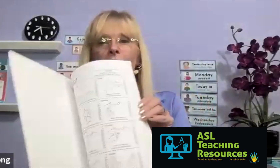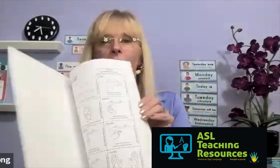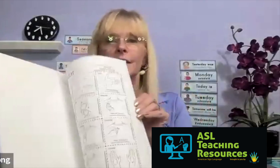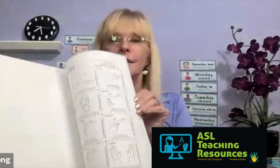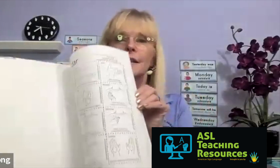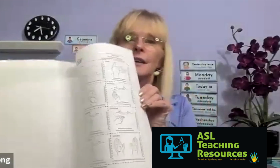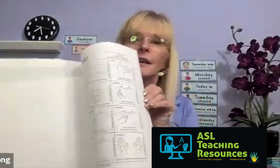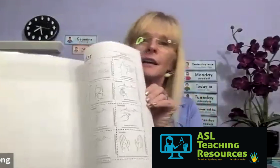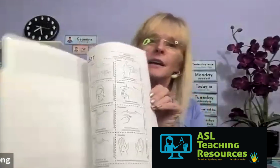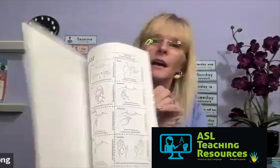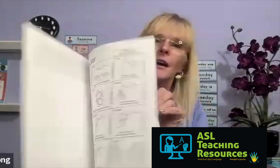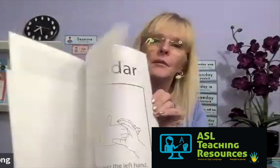at